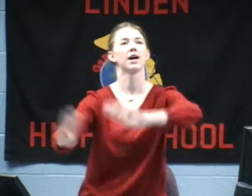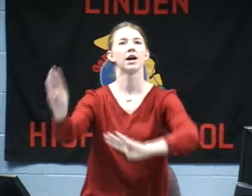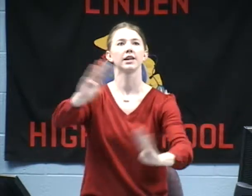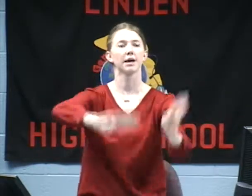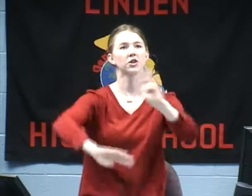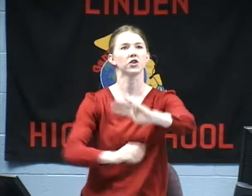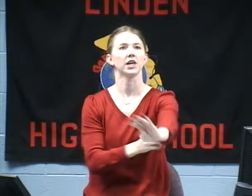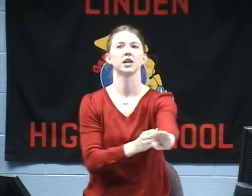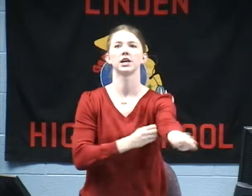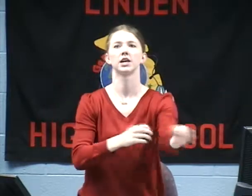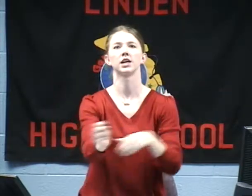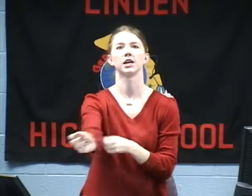Chemistry.